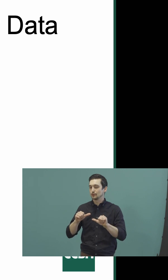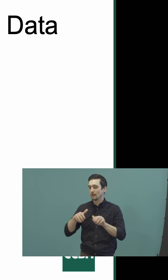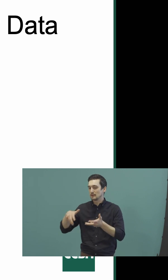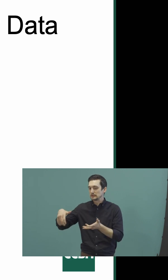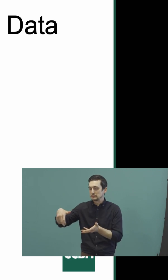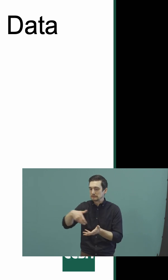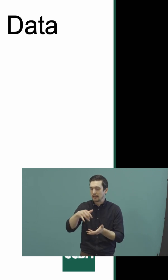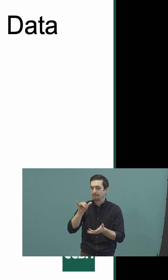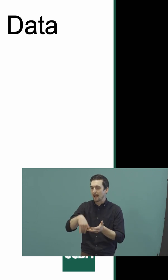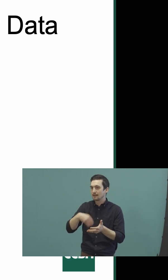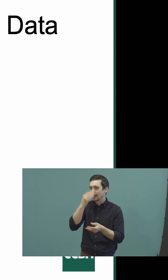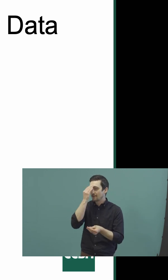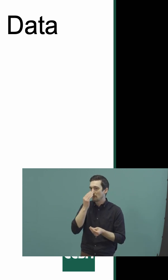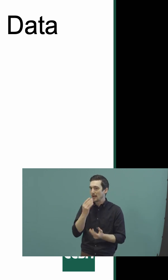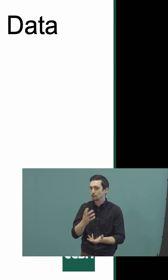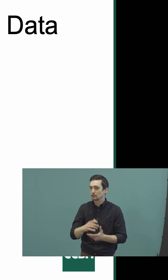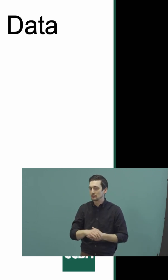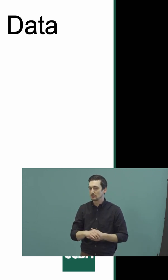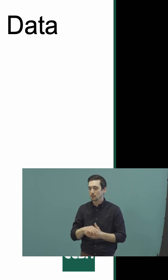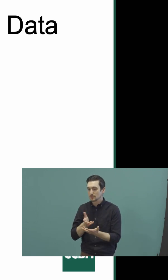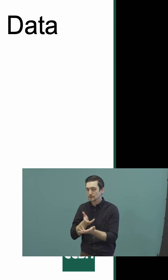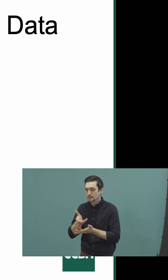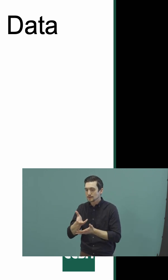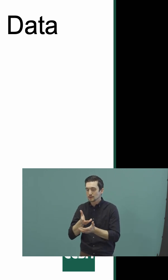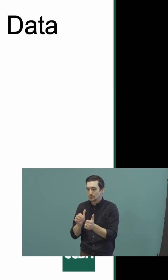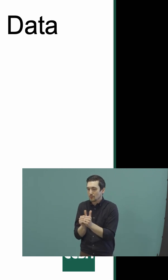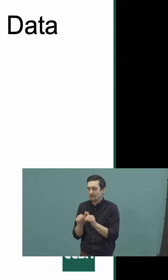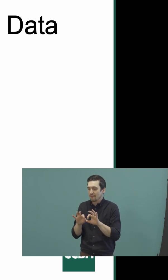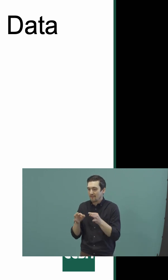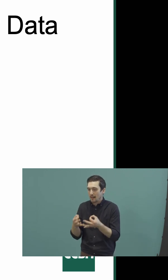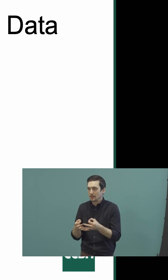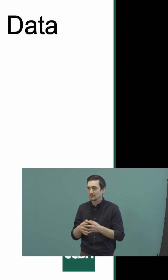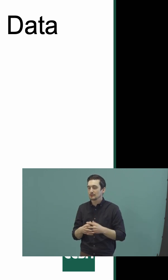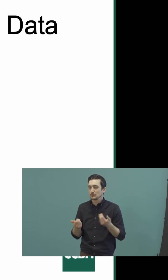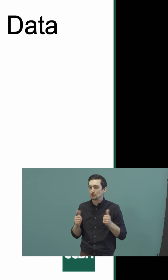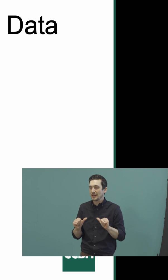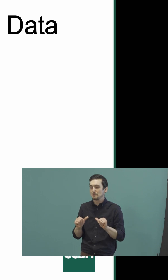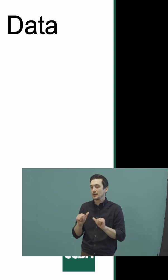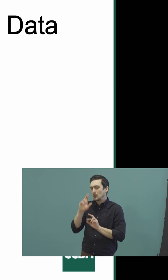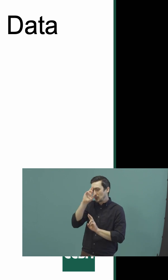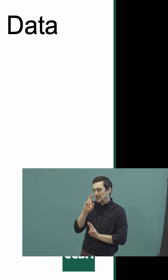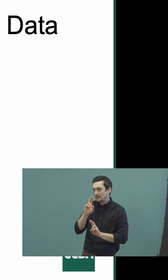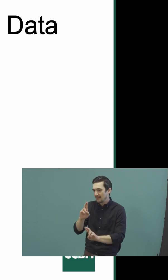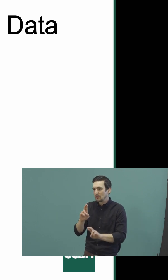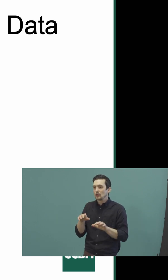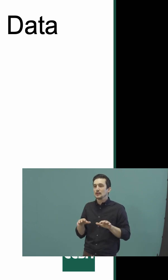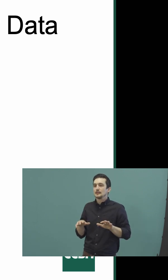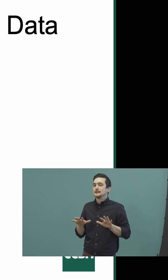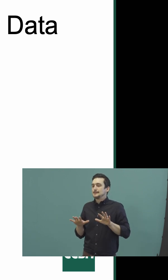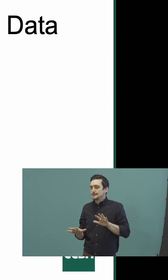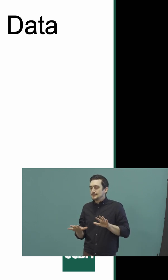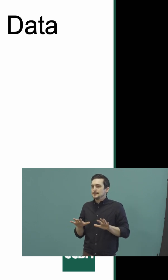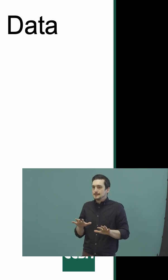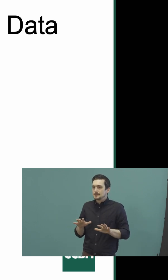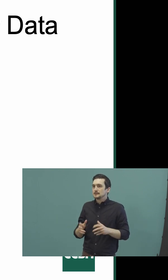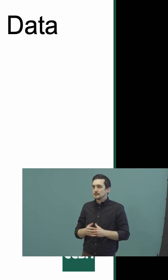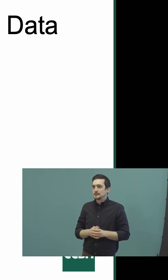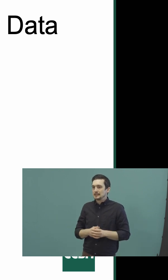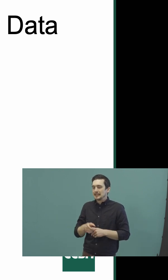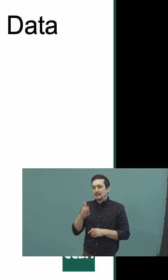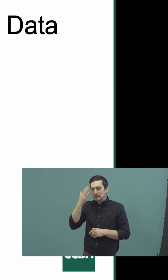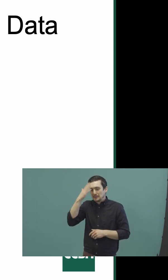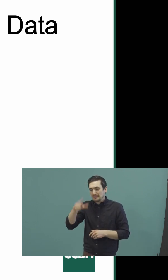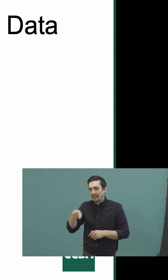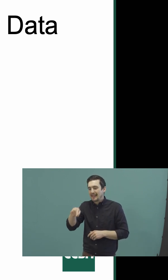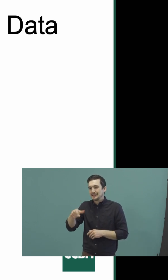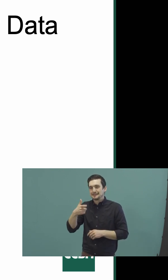because we're talking to families, but we're doing that as much as we can in the most respectful and empathetic way as they've lost a family